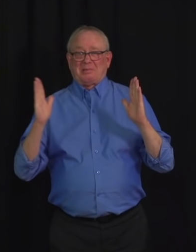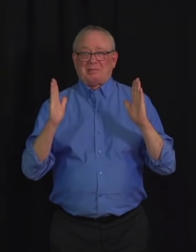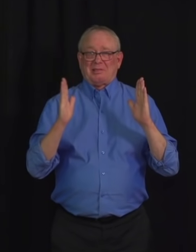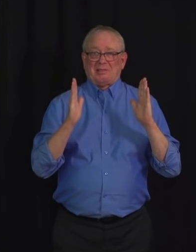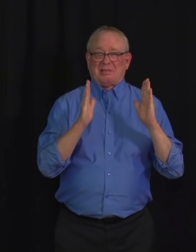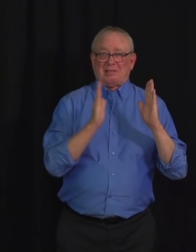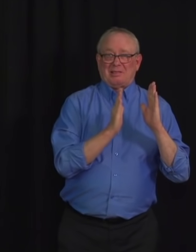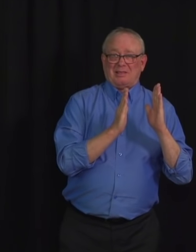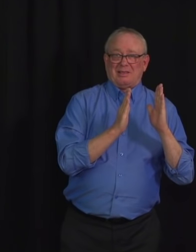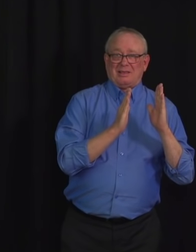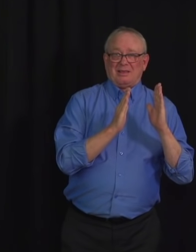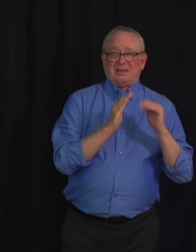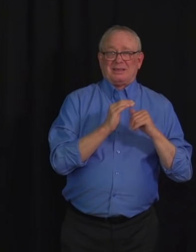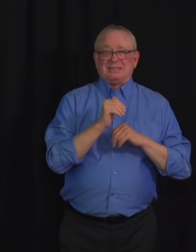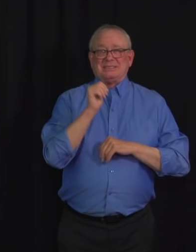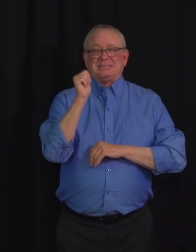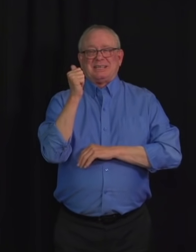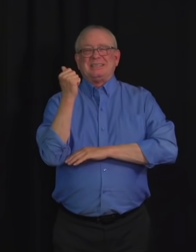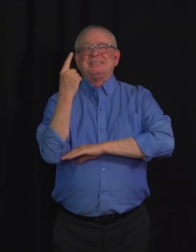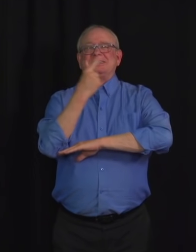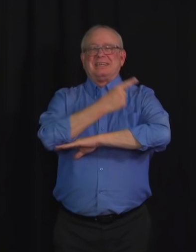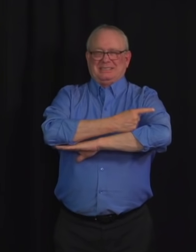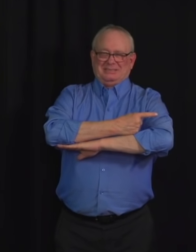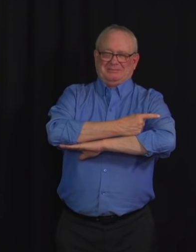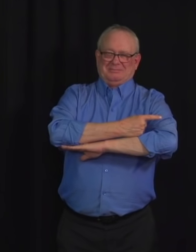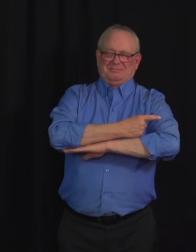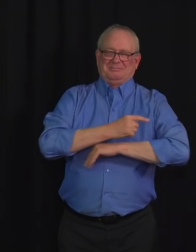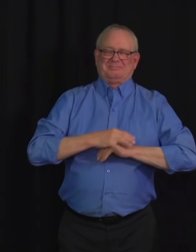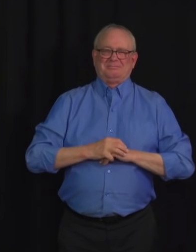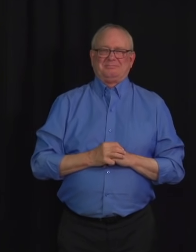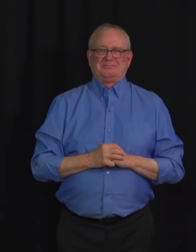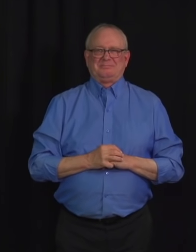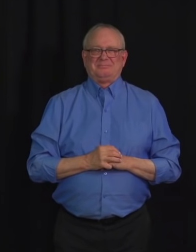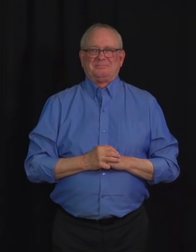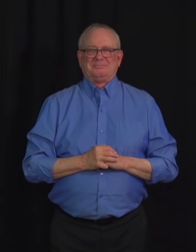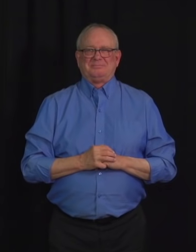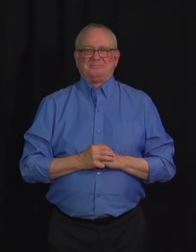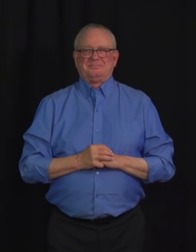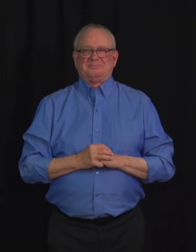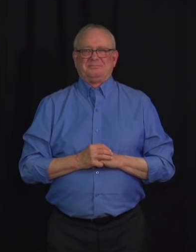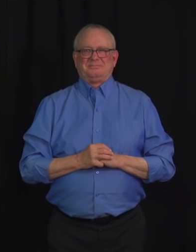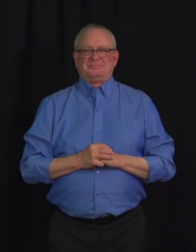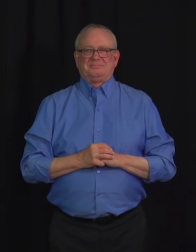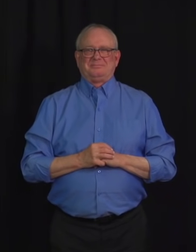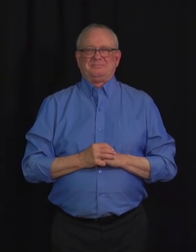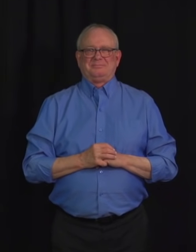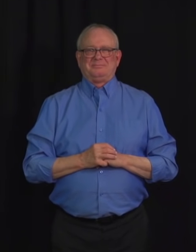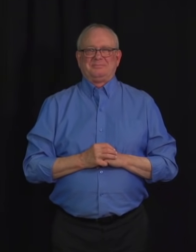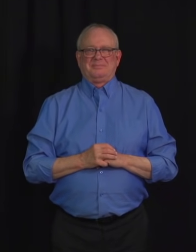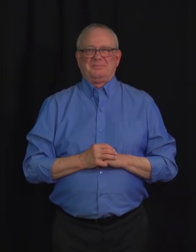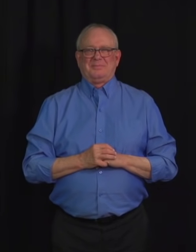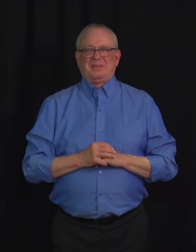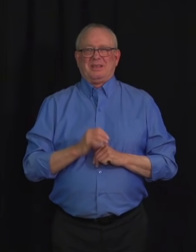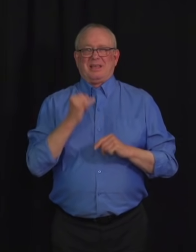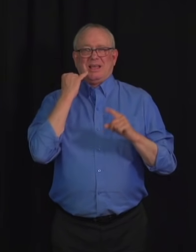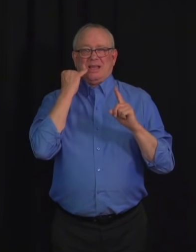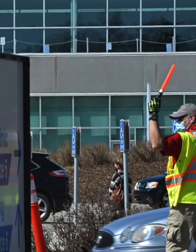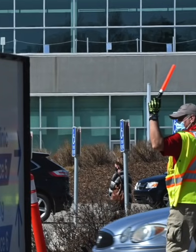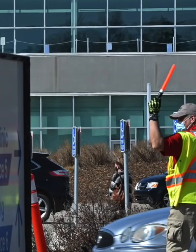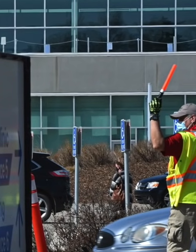1 dose of vaccine is being shortened from 14 days to 10 for close contacts who have no